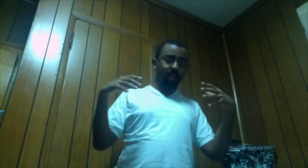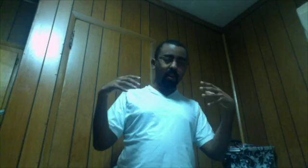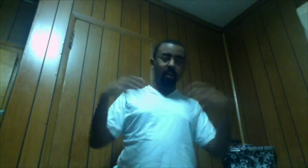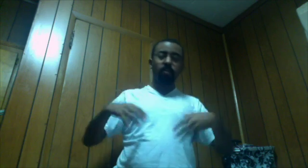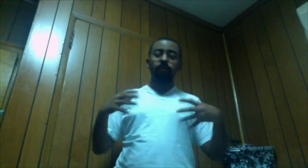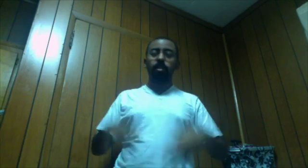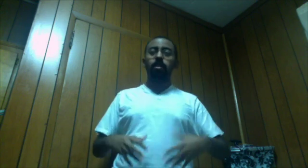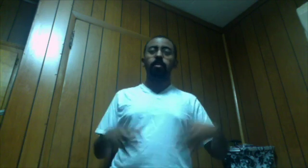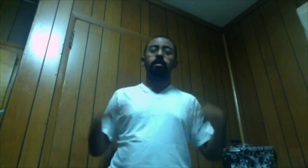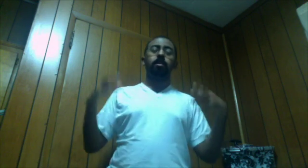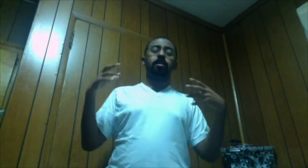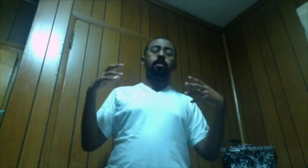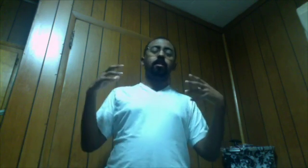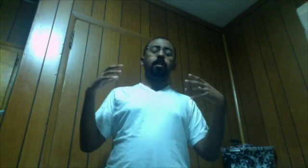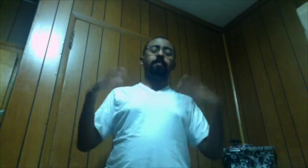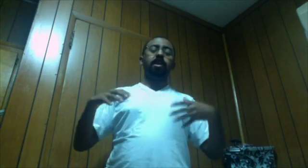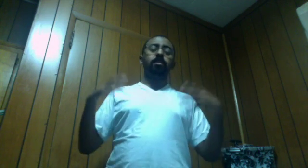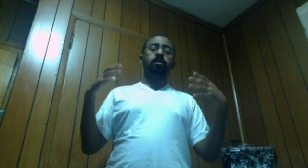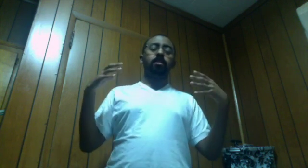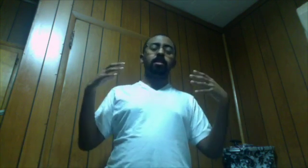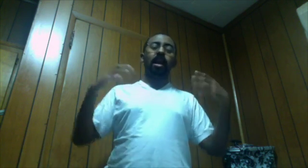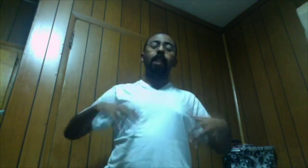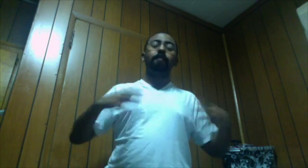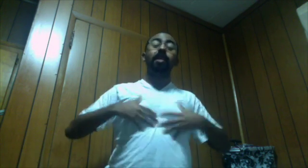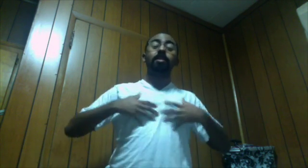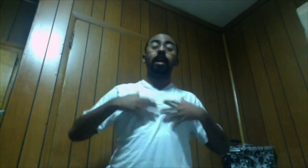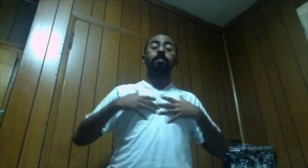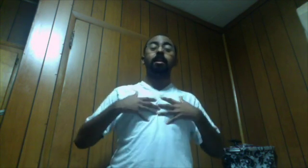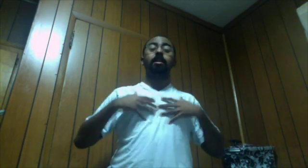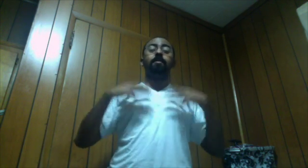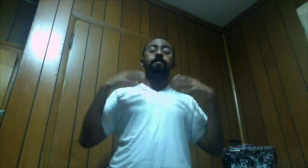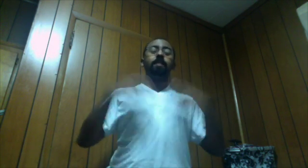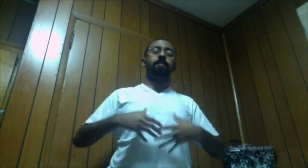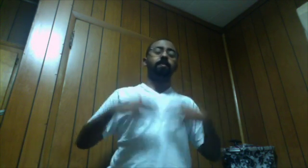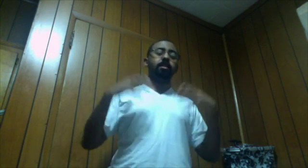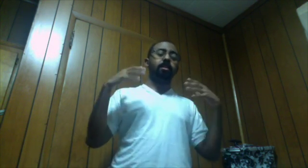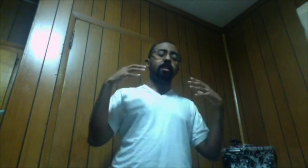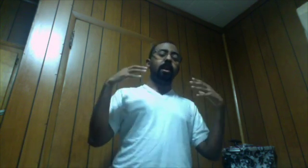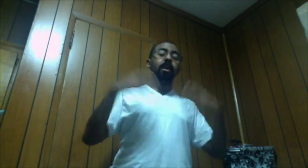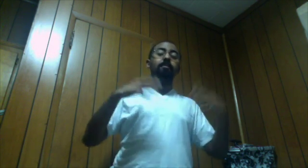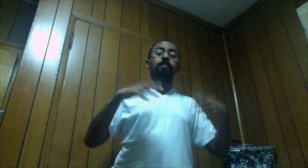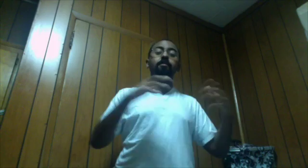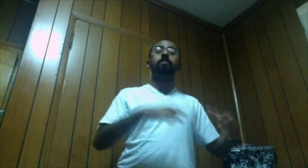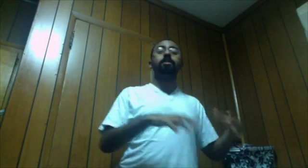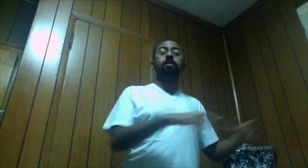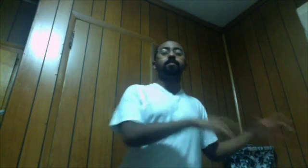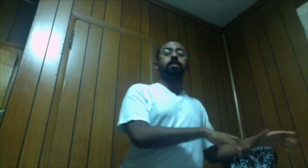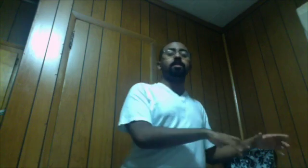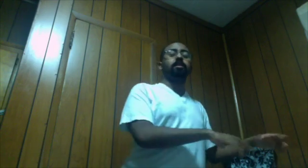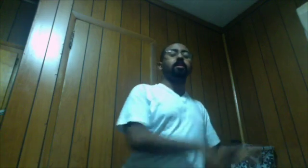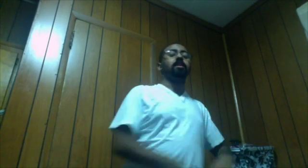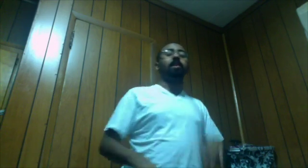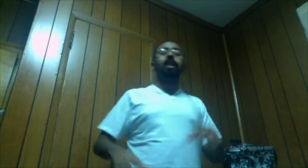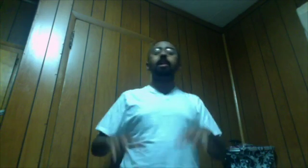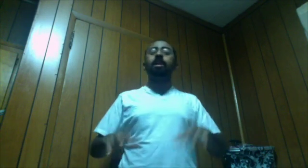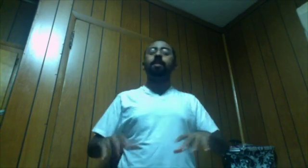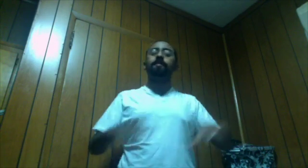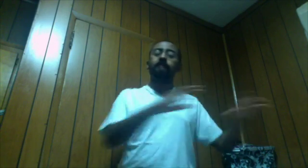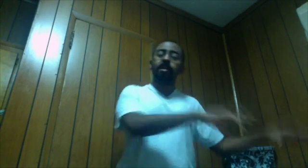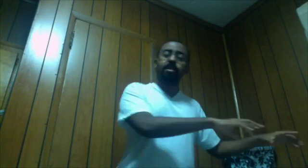another video about my top 10 favorite anime moments of this year. Not anime fight